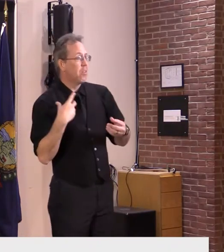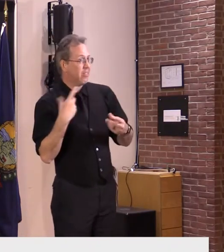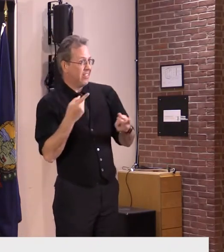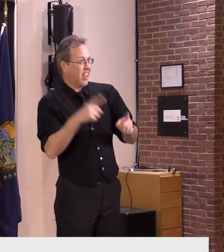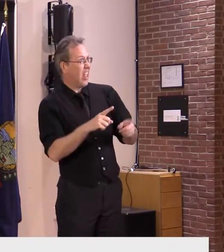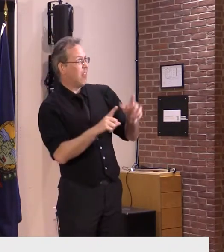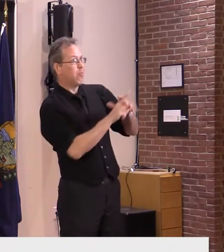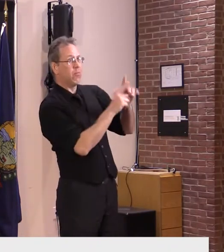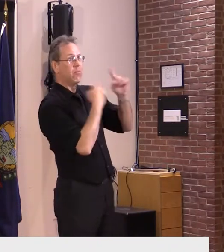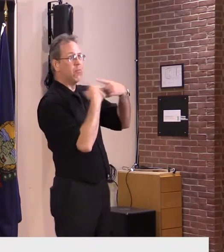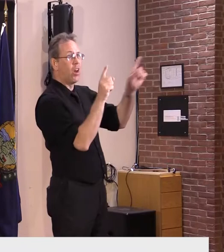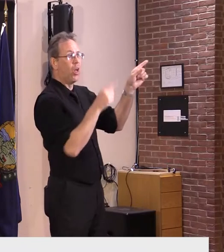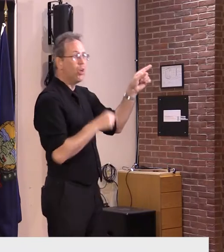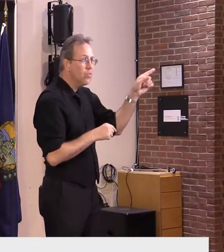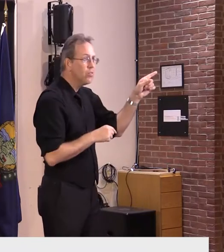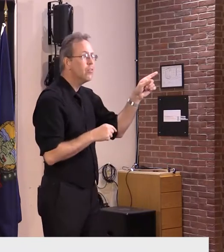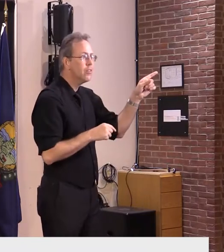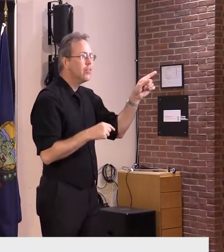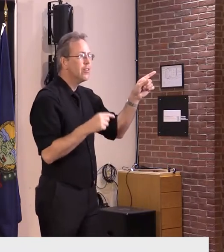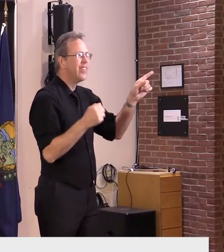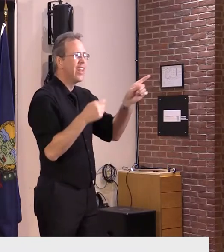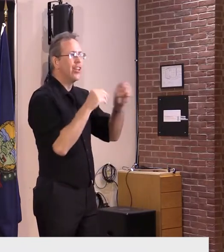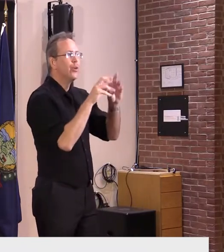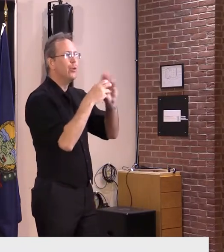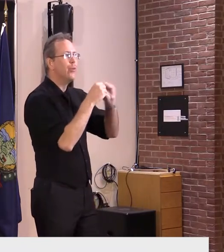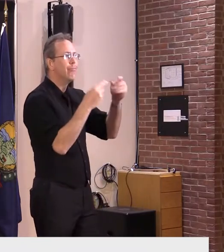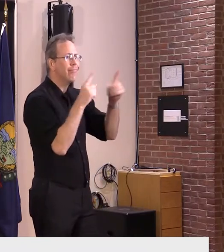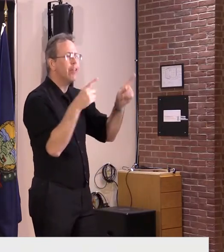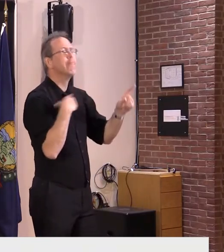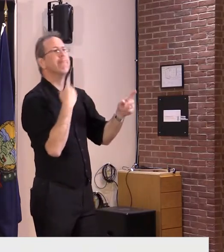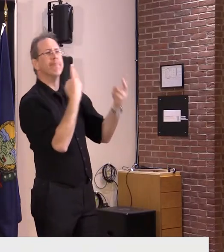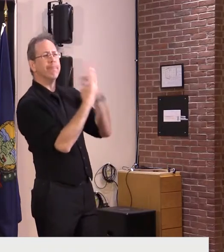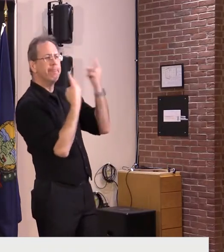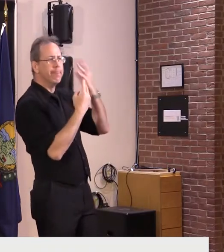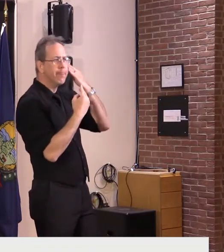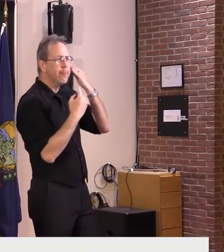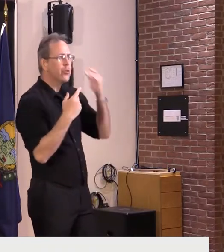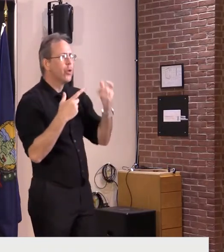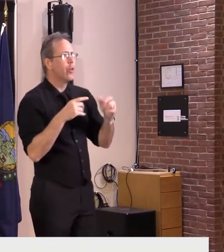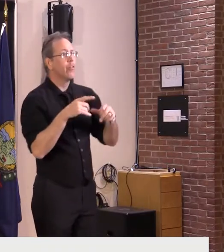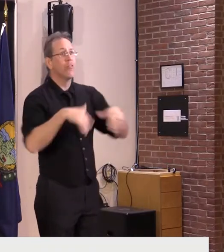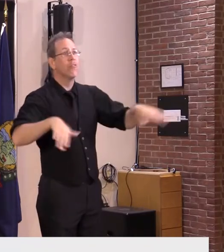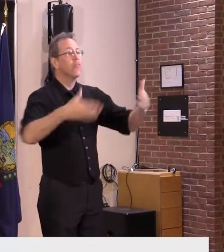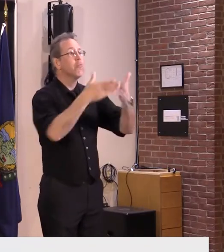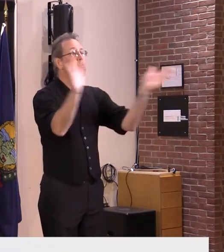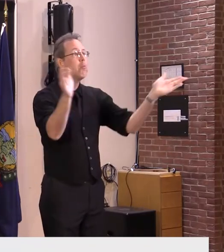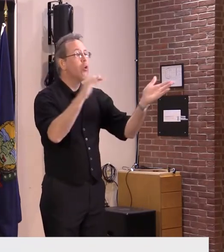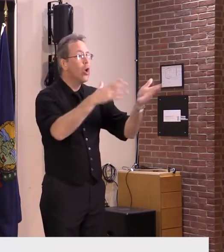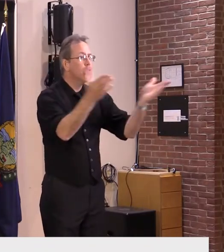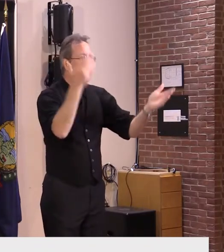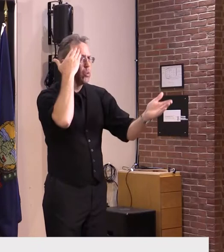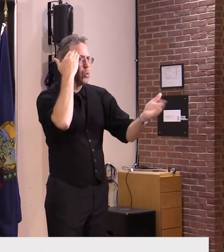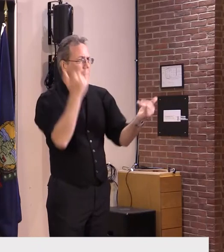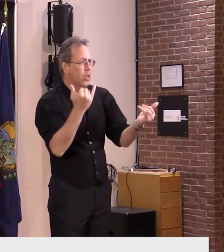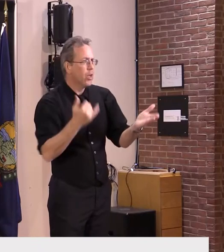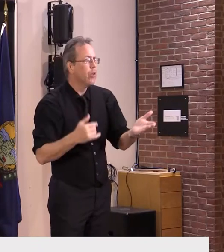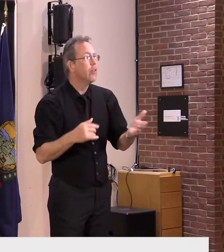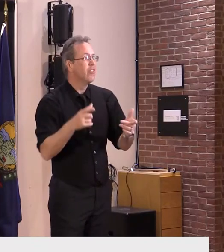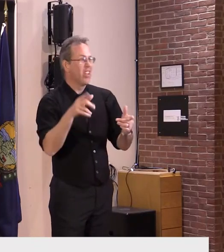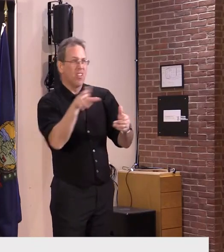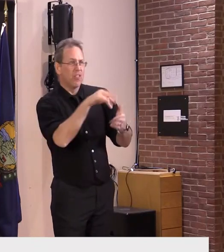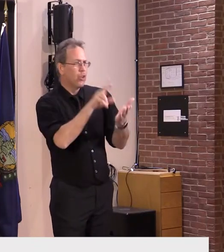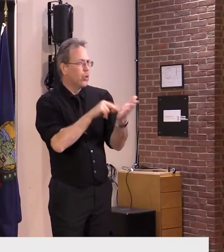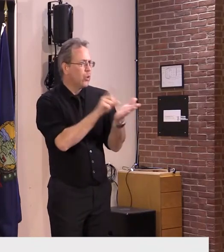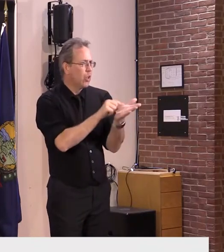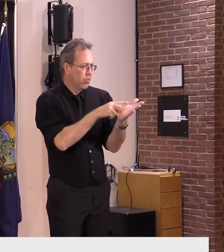news comes out, you know, as we're preparing to walk into the auditorium. So haven't read all of the materials that the